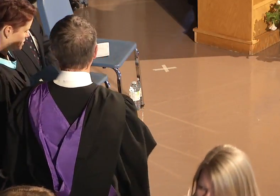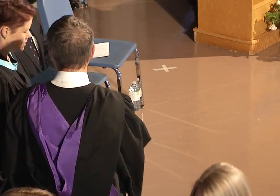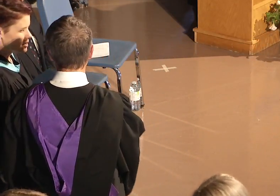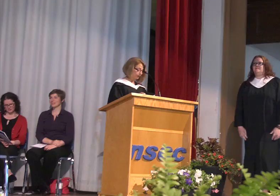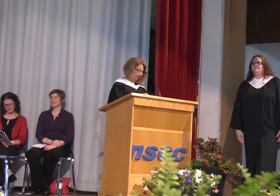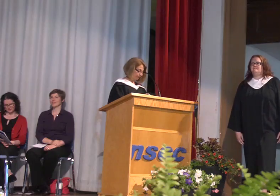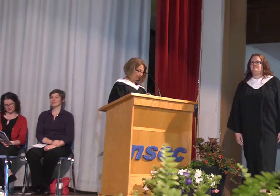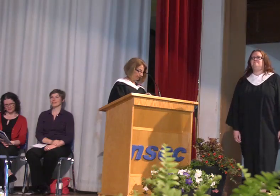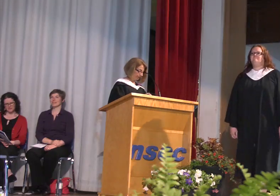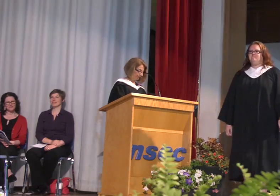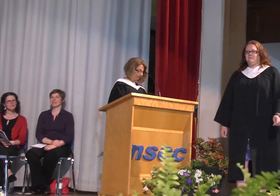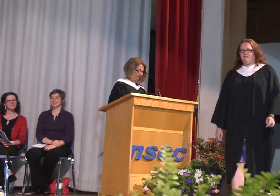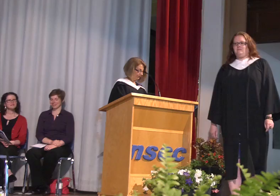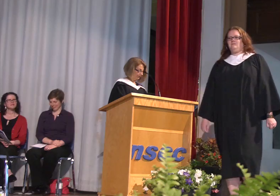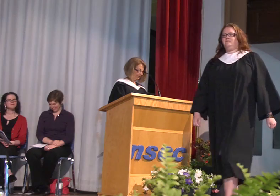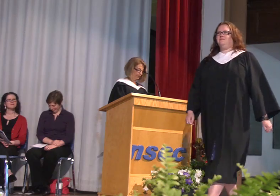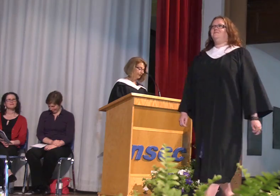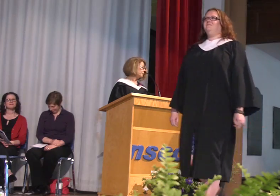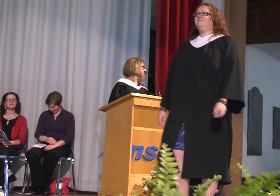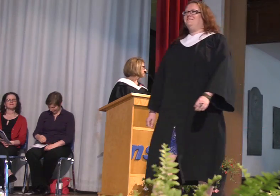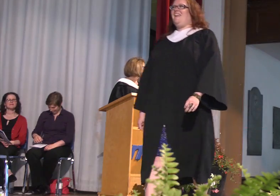Amanda Hannum.